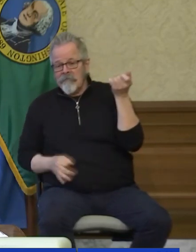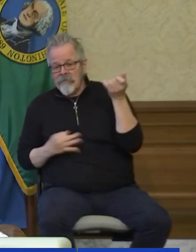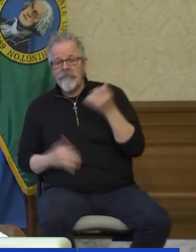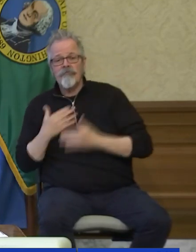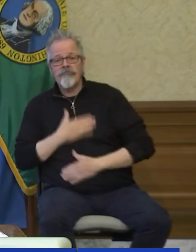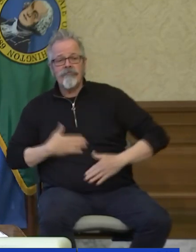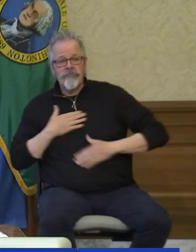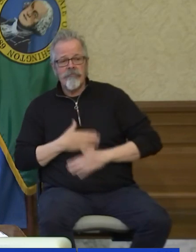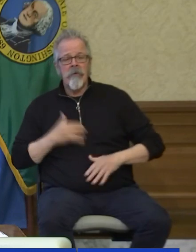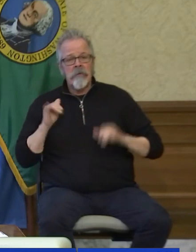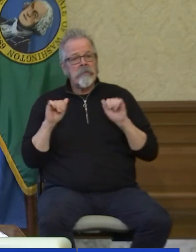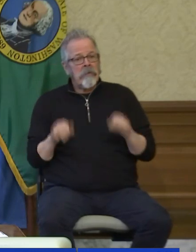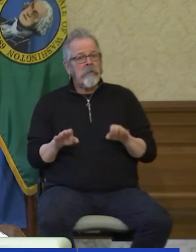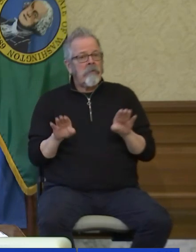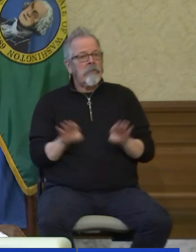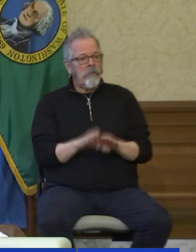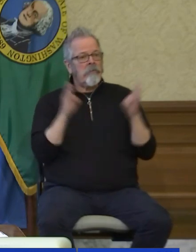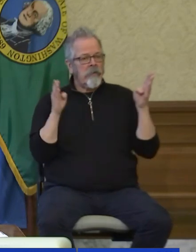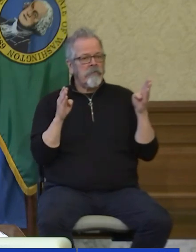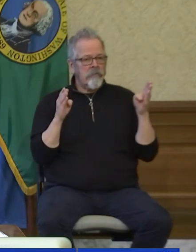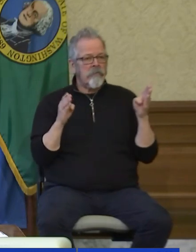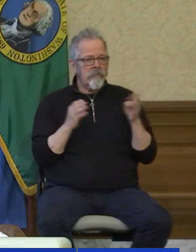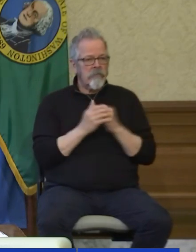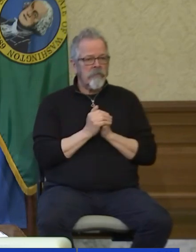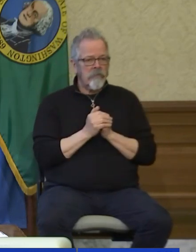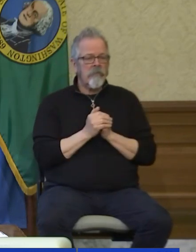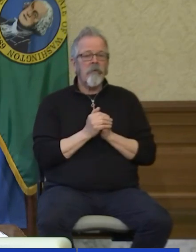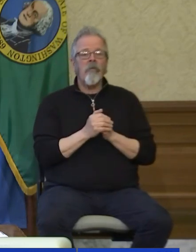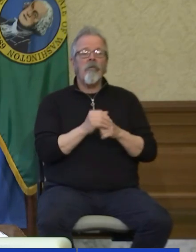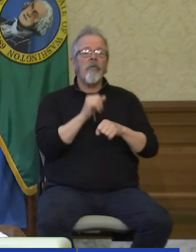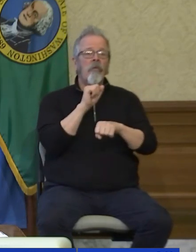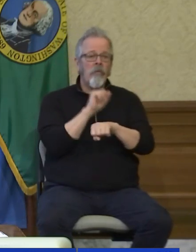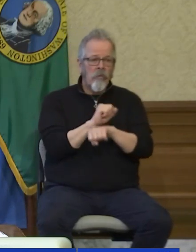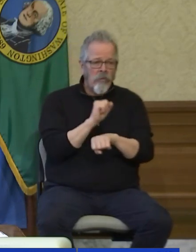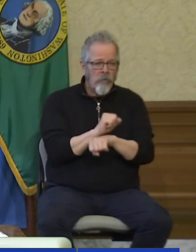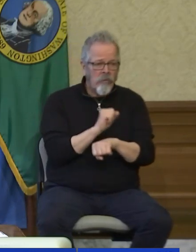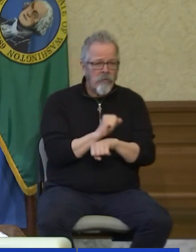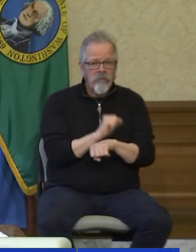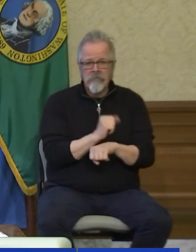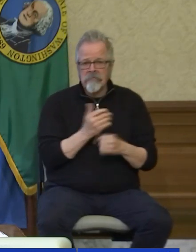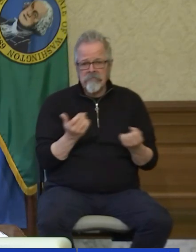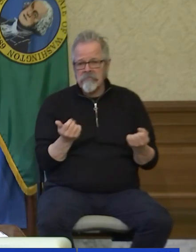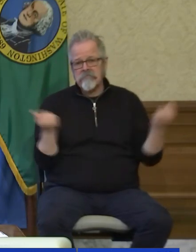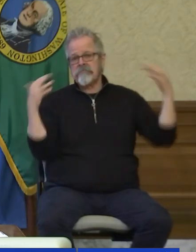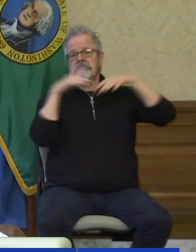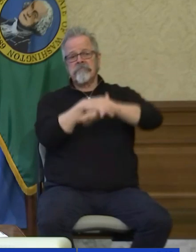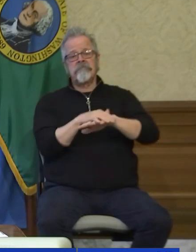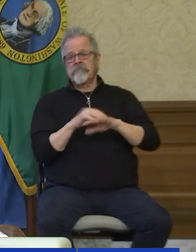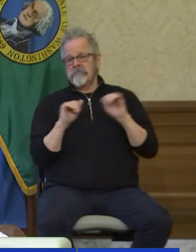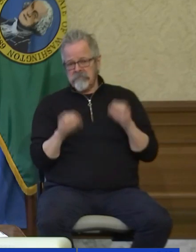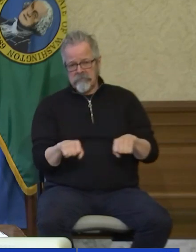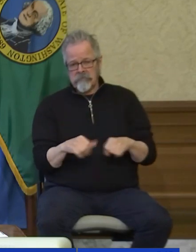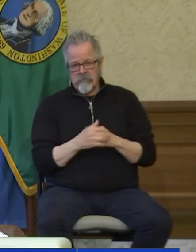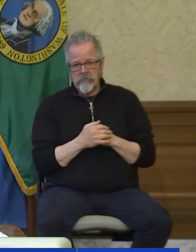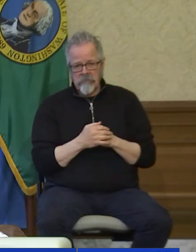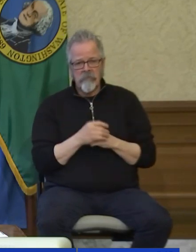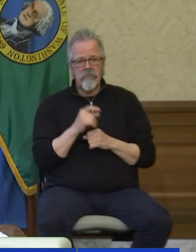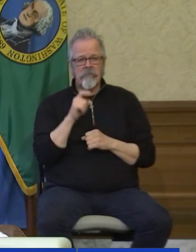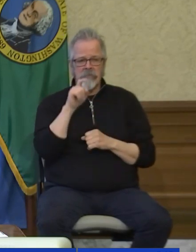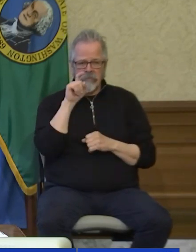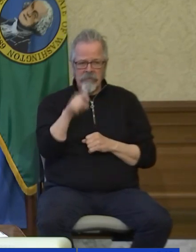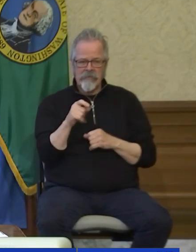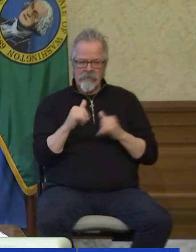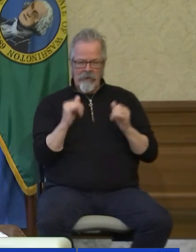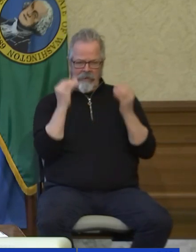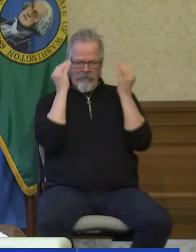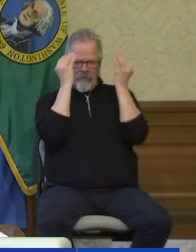again, with physical distancing should remain in place. I also want to note that while we're going through these phases, cities